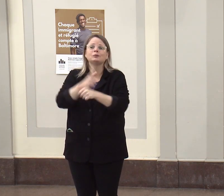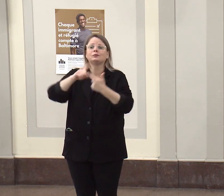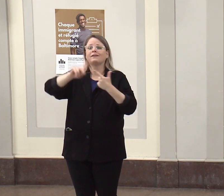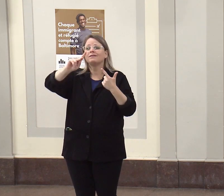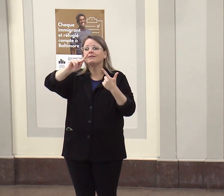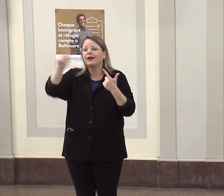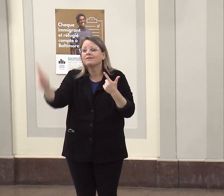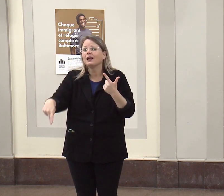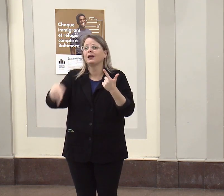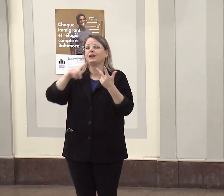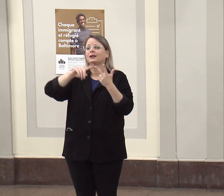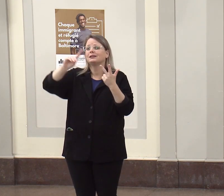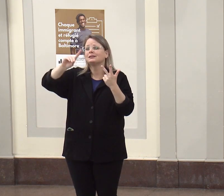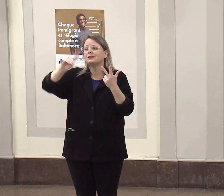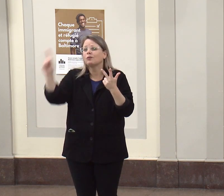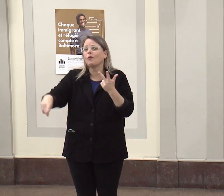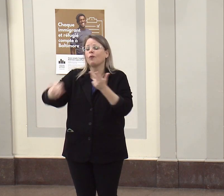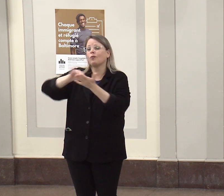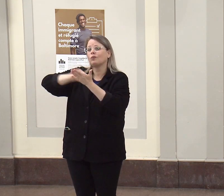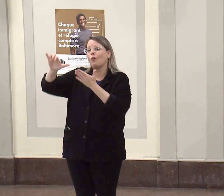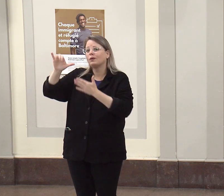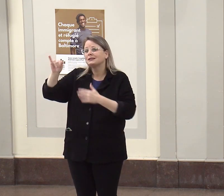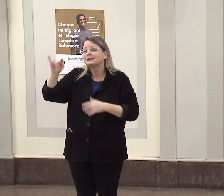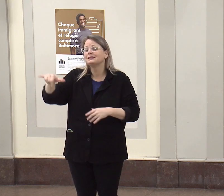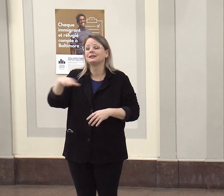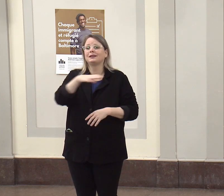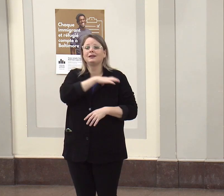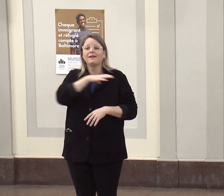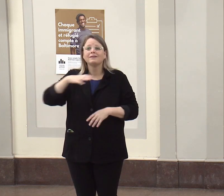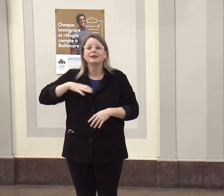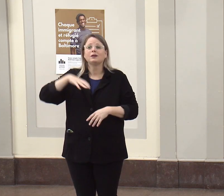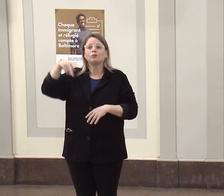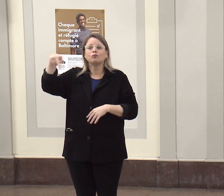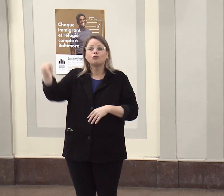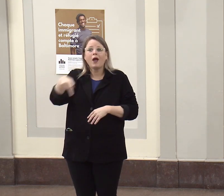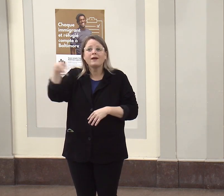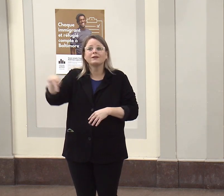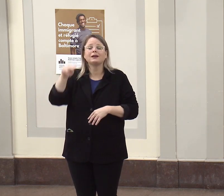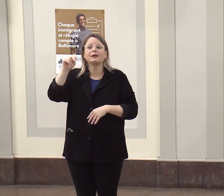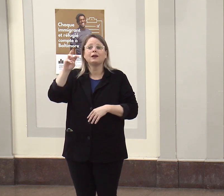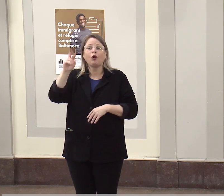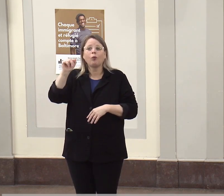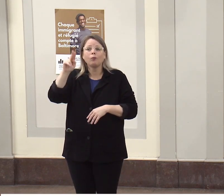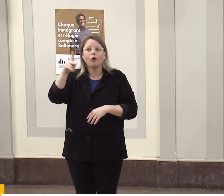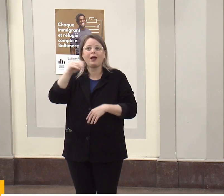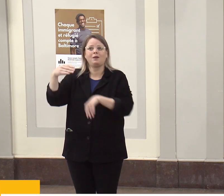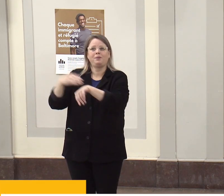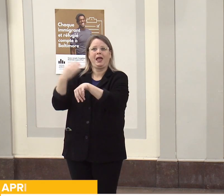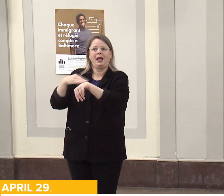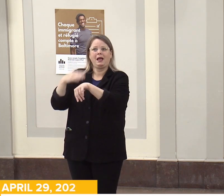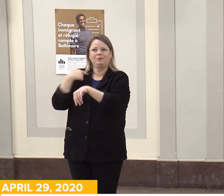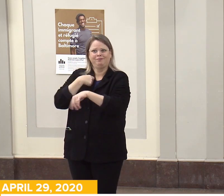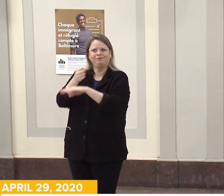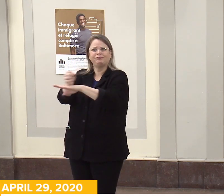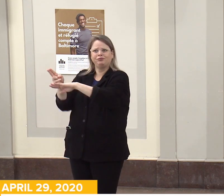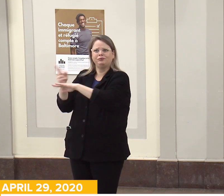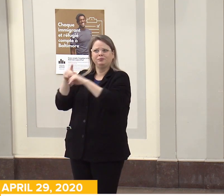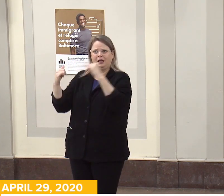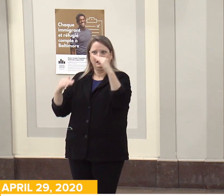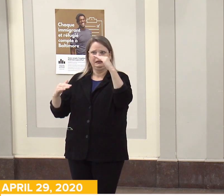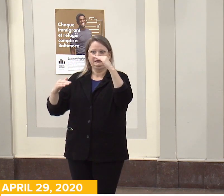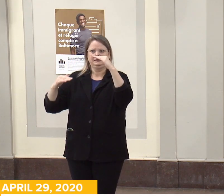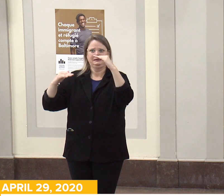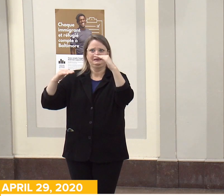York, Cleveland, Providence, Newark, and Miami. But some are gaining on us, so we need to stay